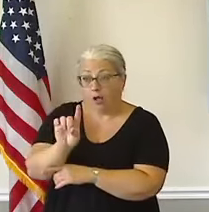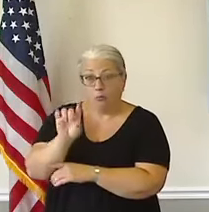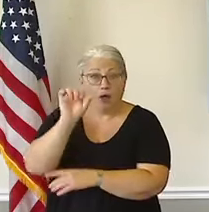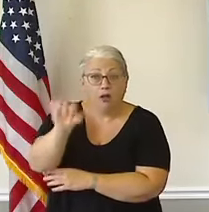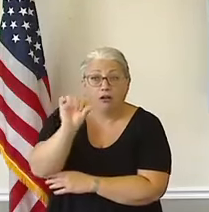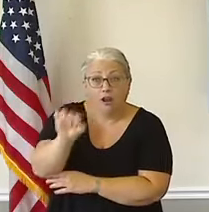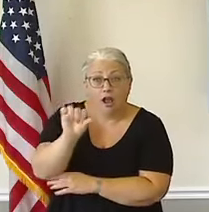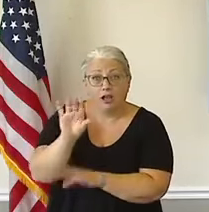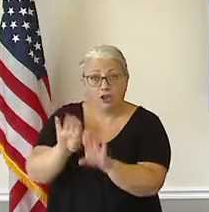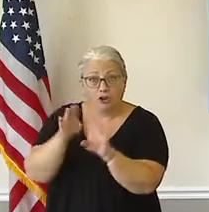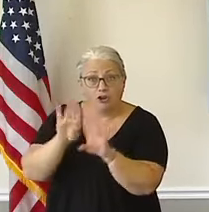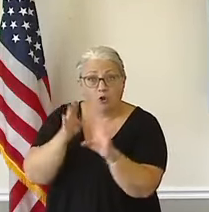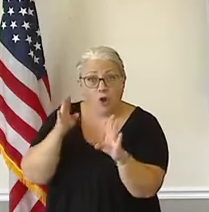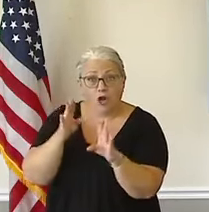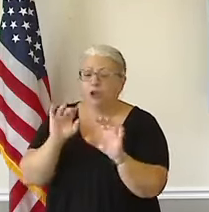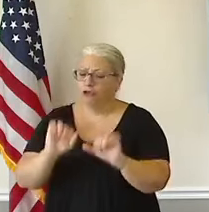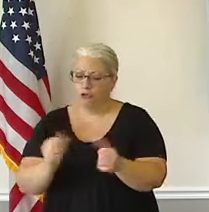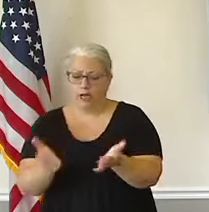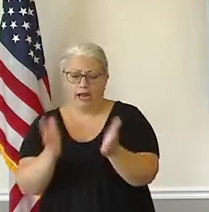identification. They will have it.